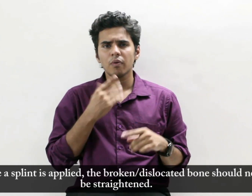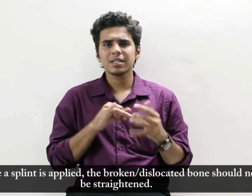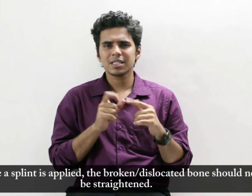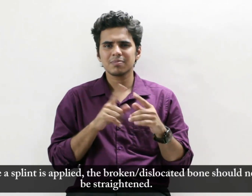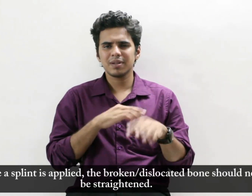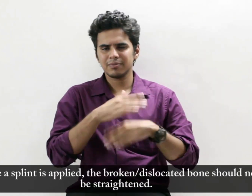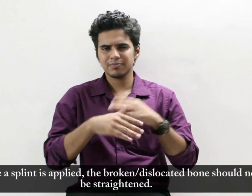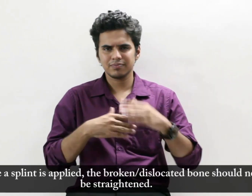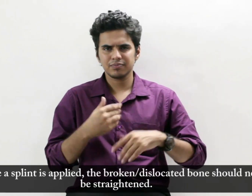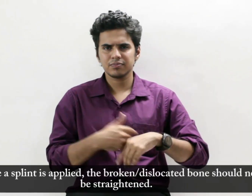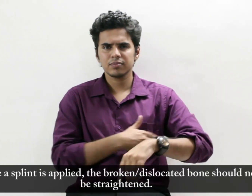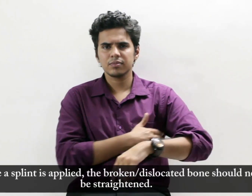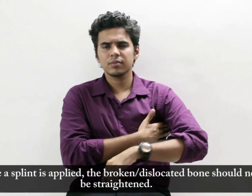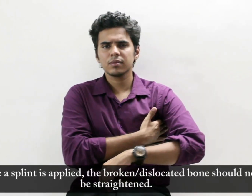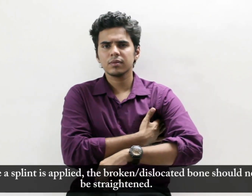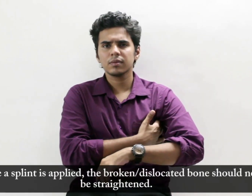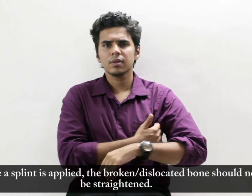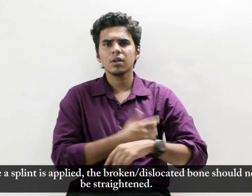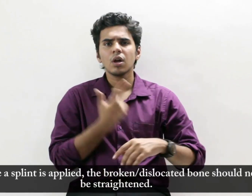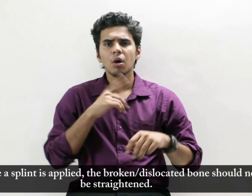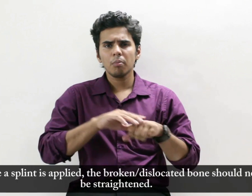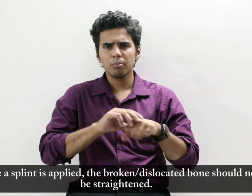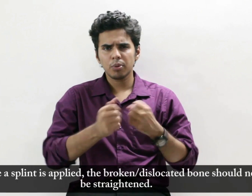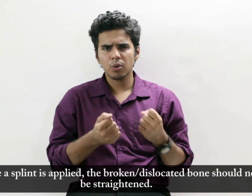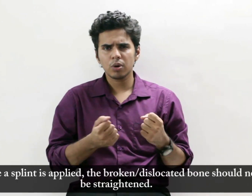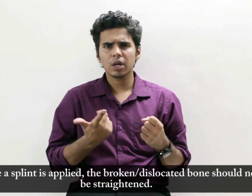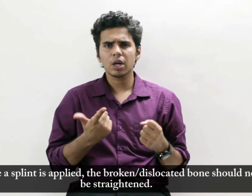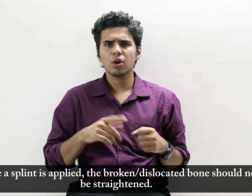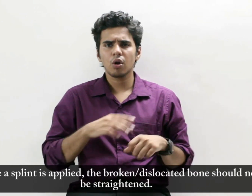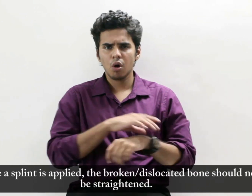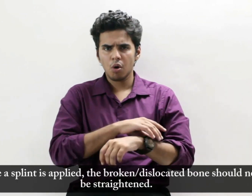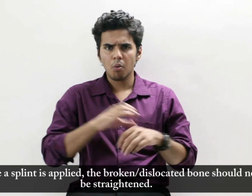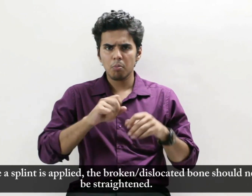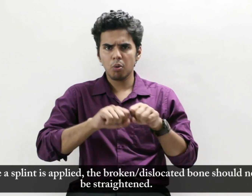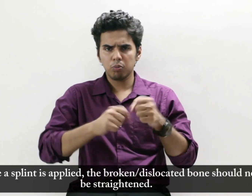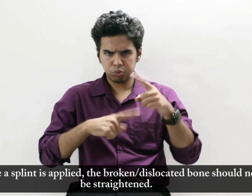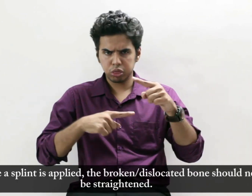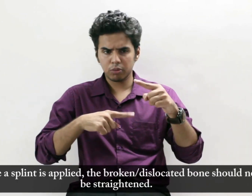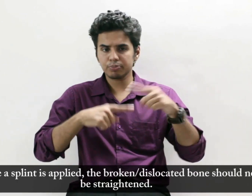While a splint is applied, the broken dislocated bone should not be straightened.